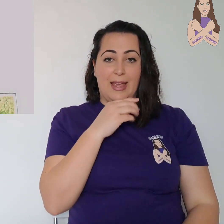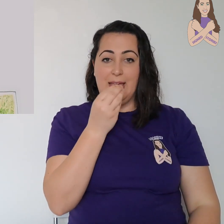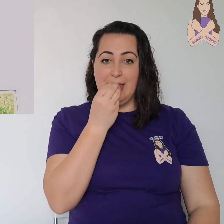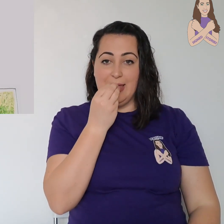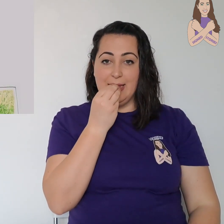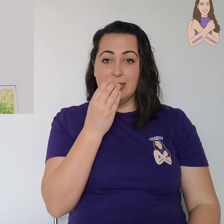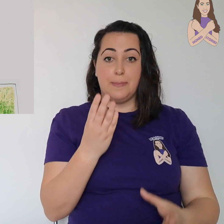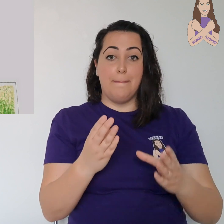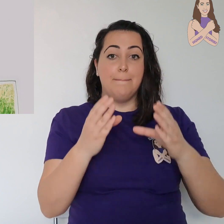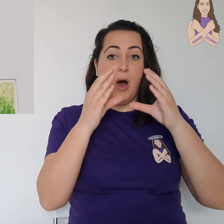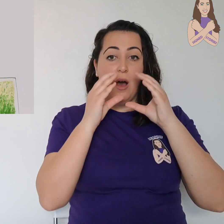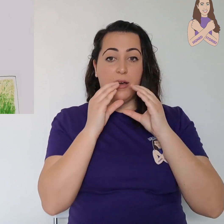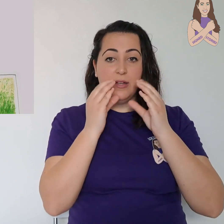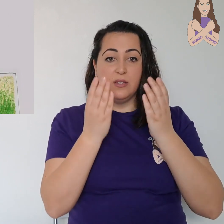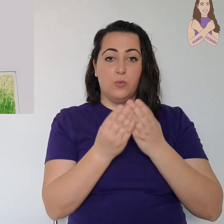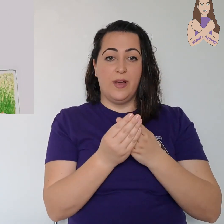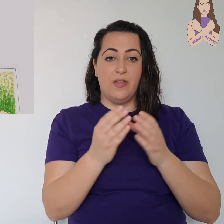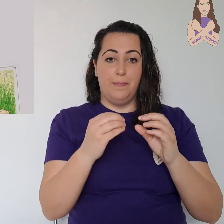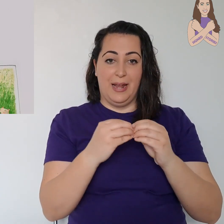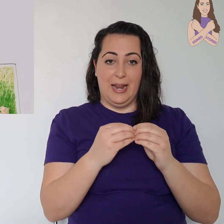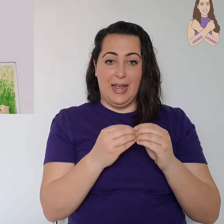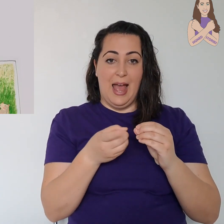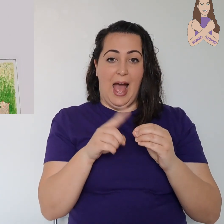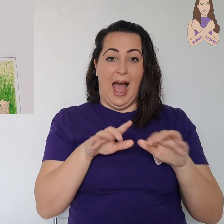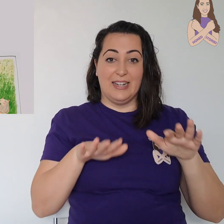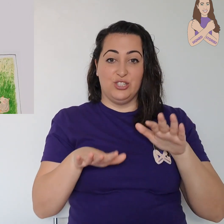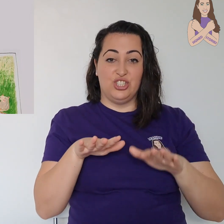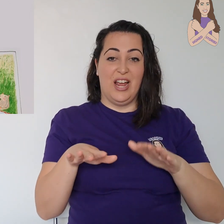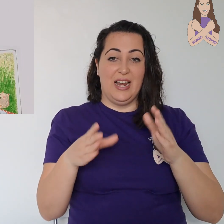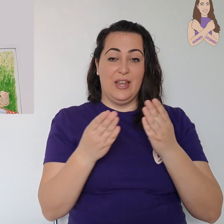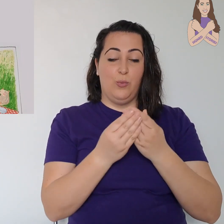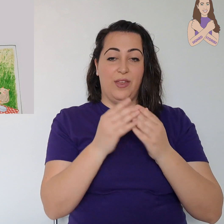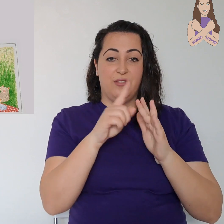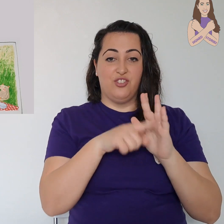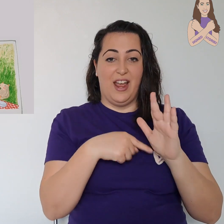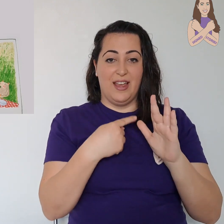He eats burgers with Billy and jelly with Jay.